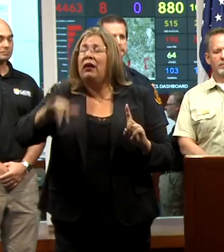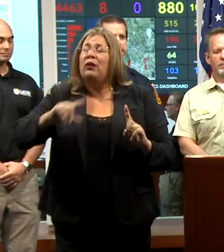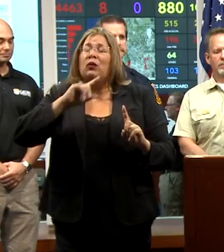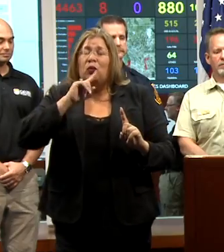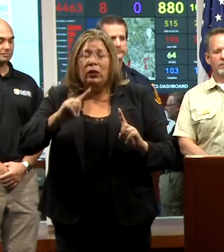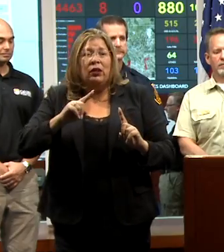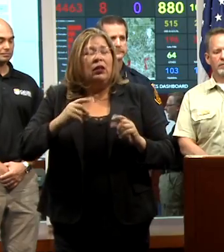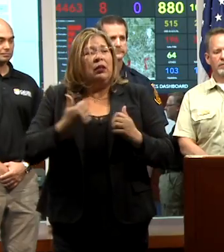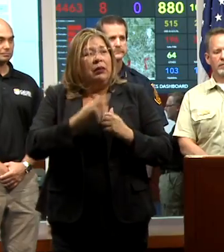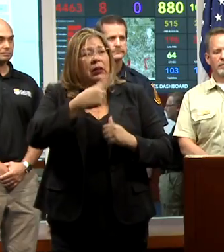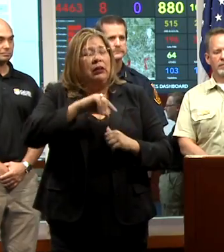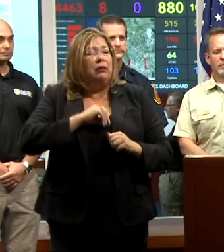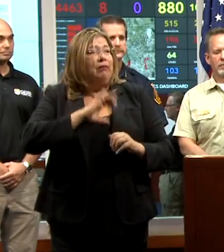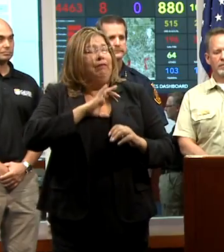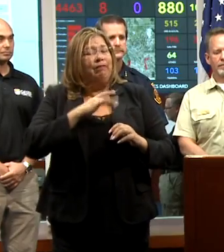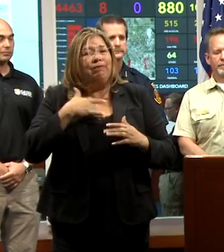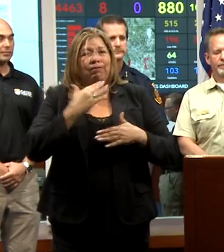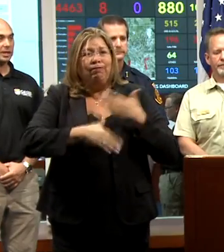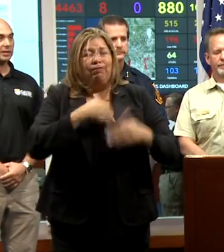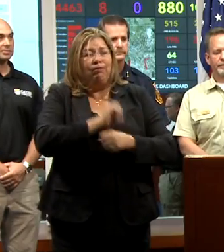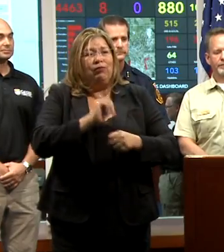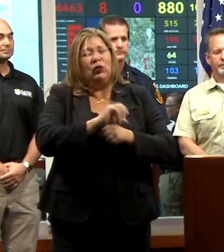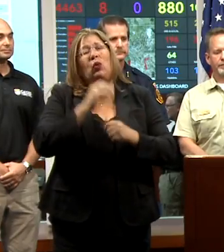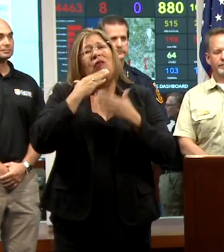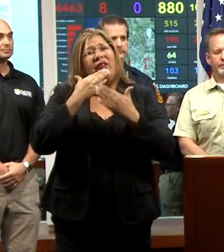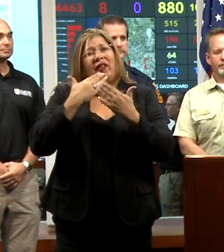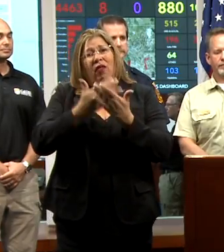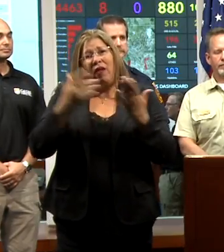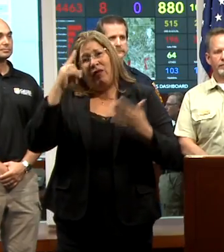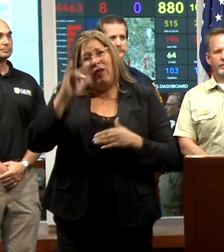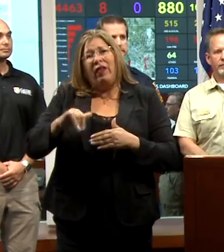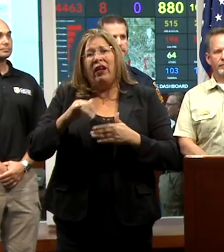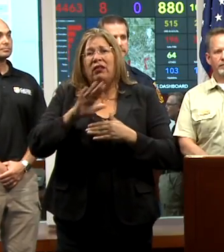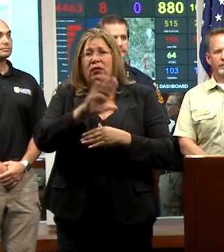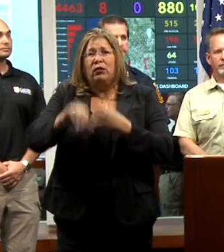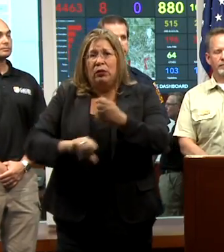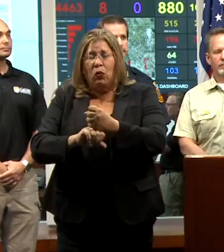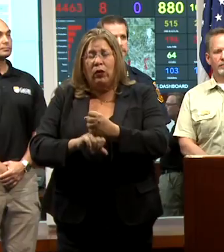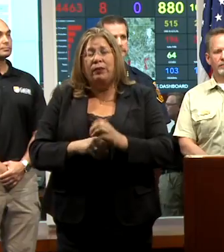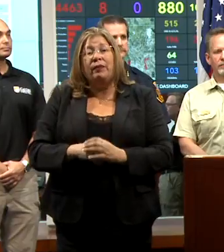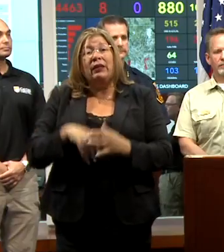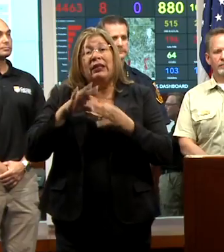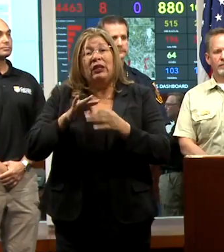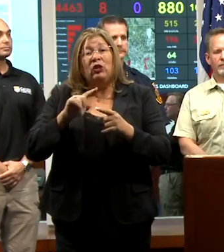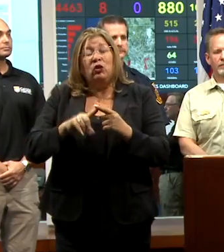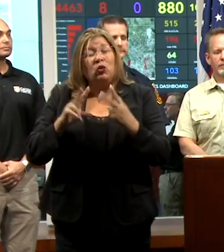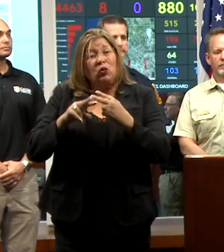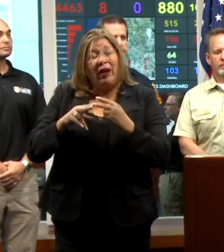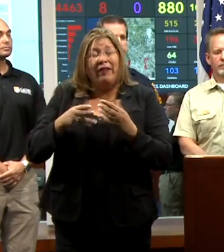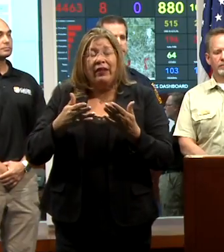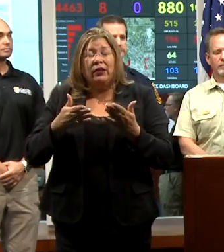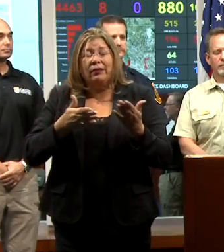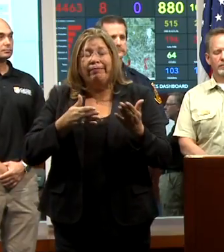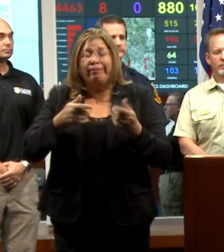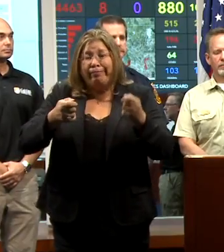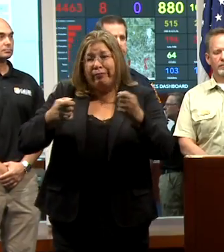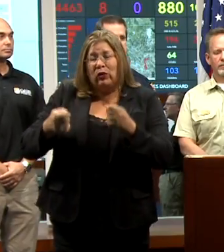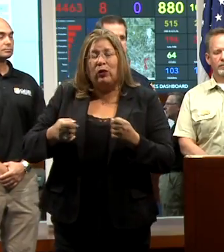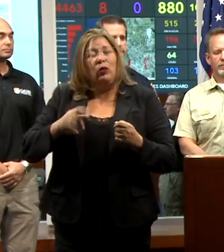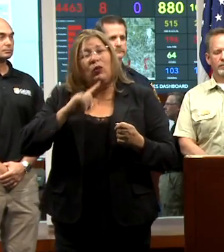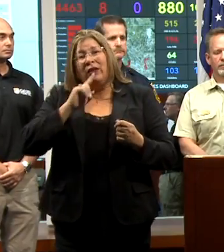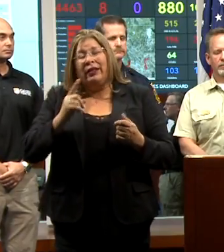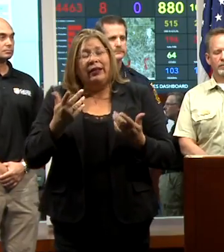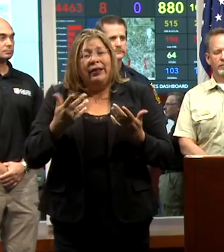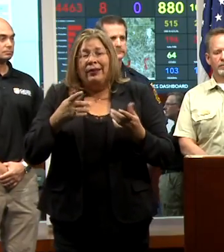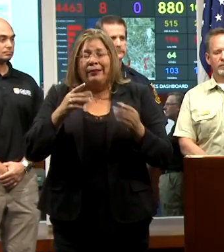drives what our folks are doing out there. So big thanks to the public support. As far as traffic control goes, it's a fluid event, so you can imagine that the